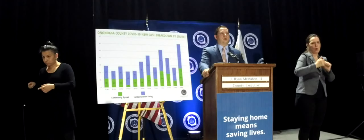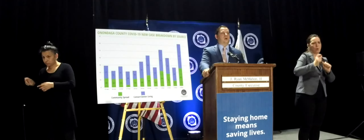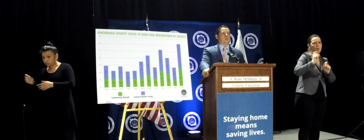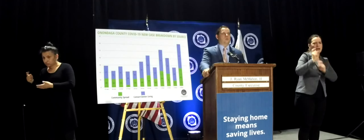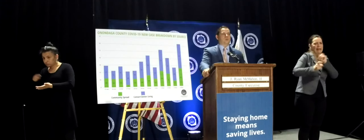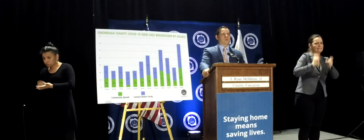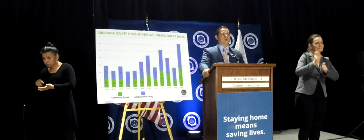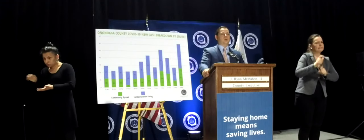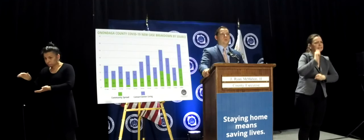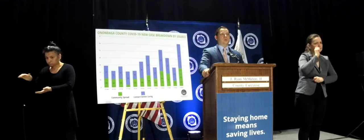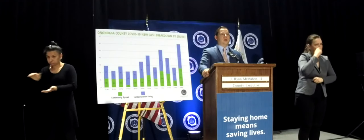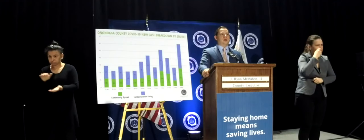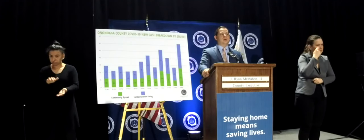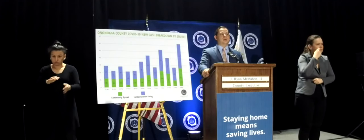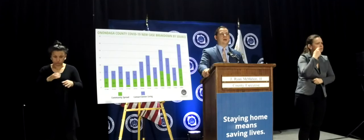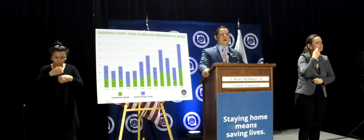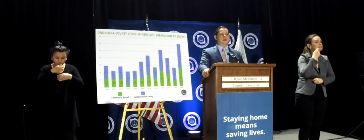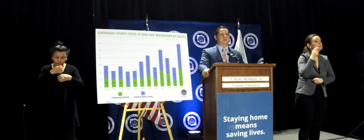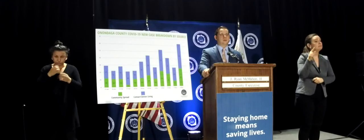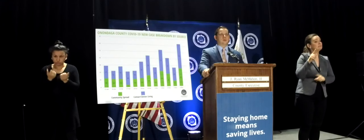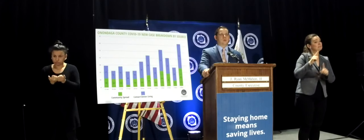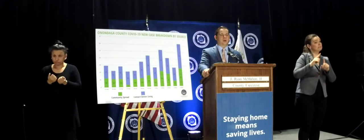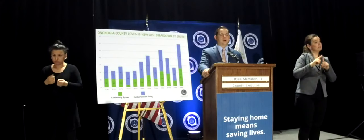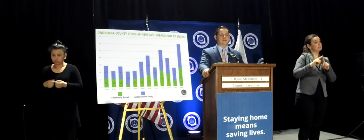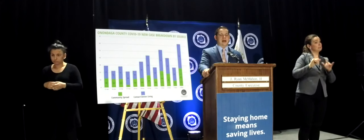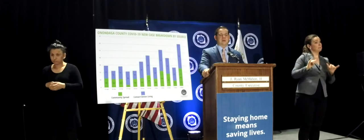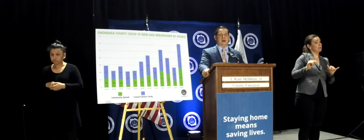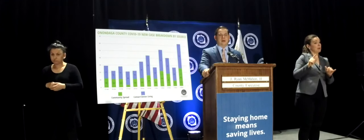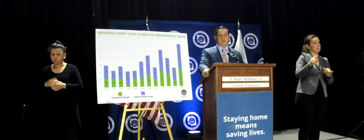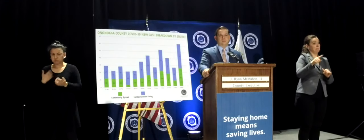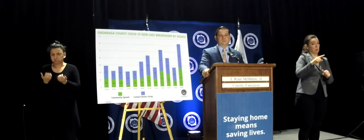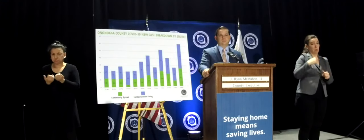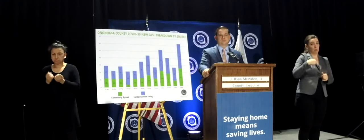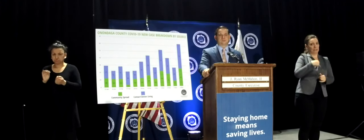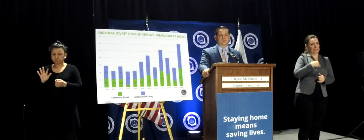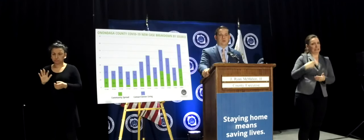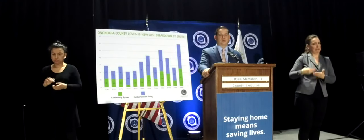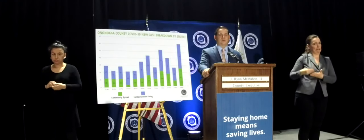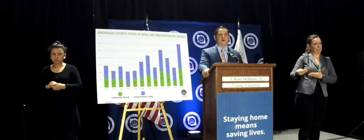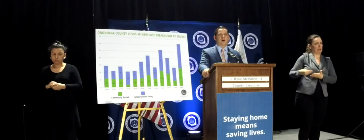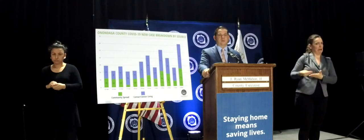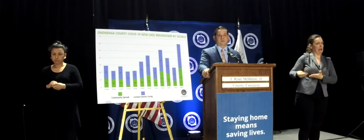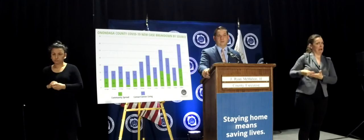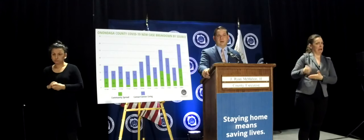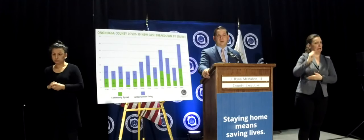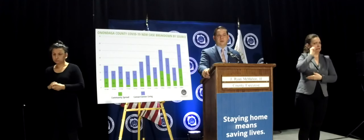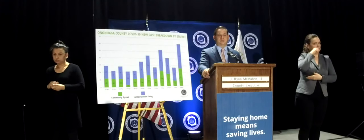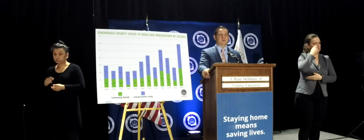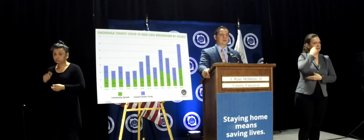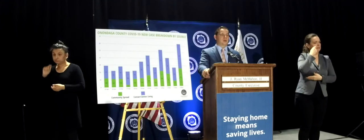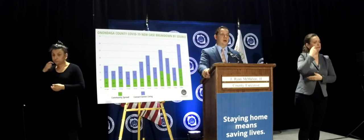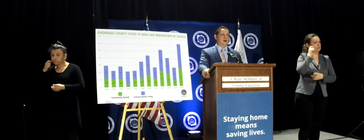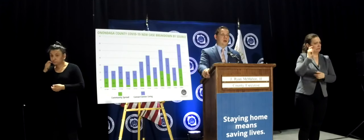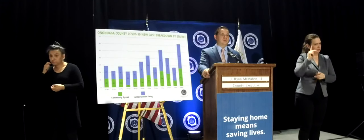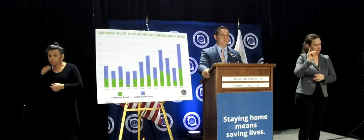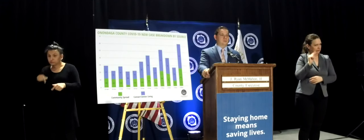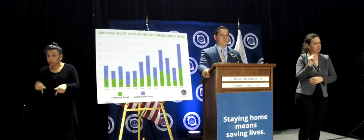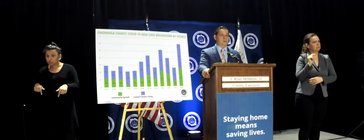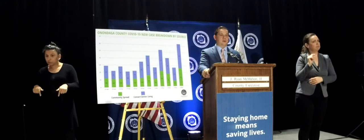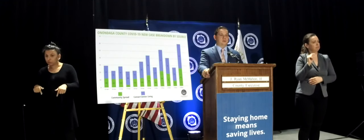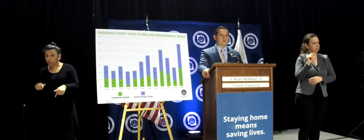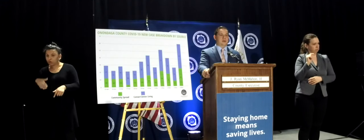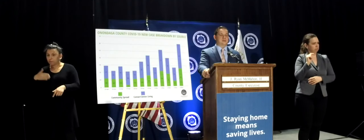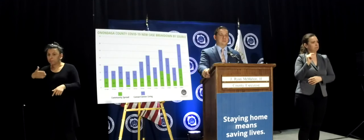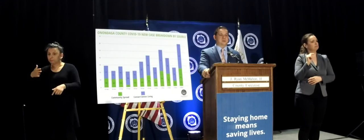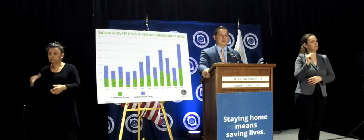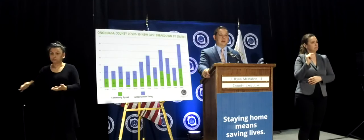now we're there. We're going to stockpile more for the fall, in my opinion.